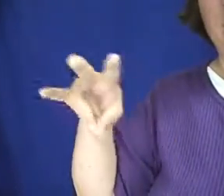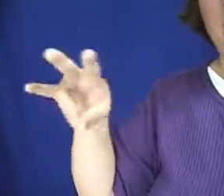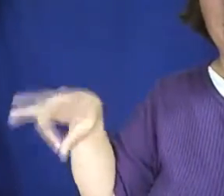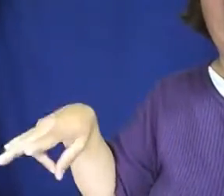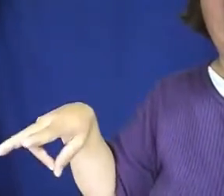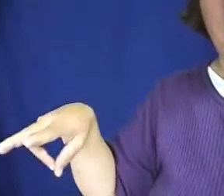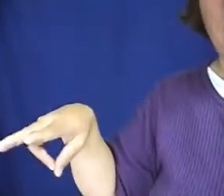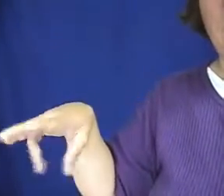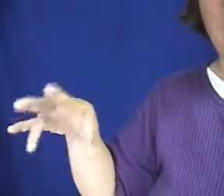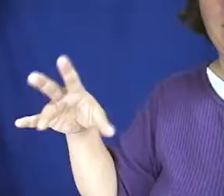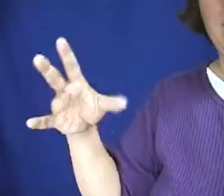77,